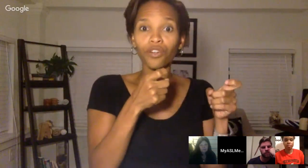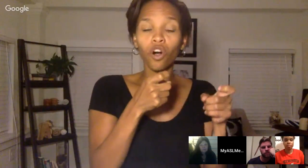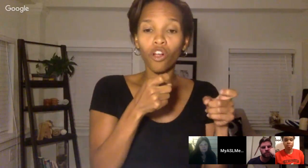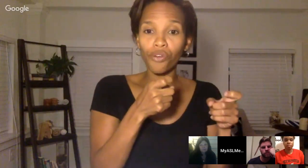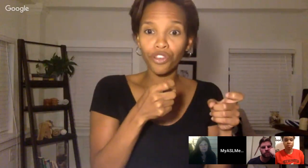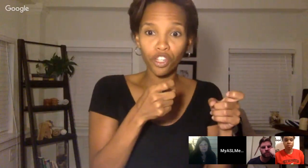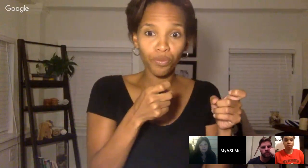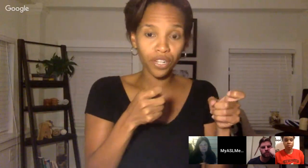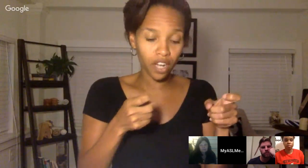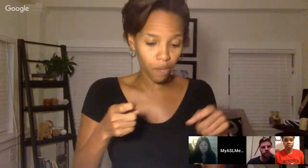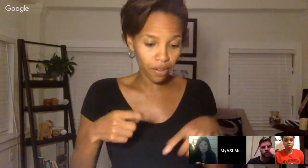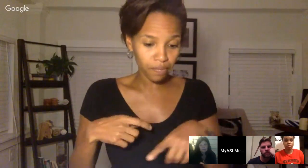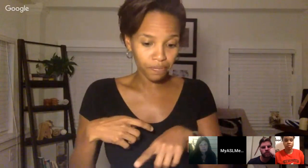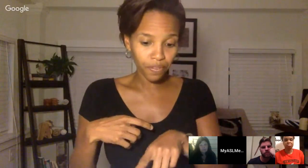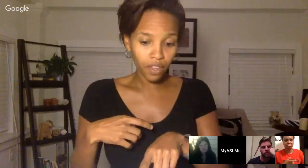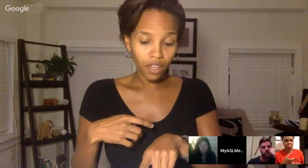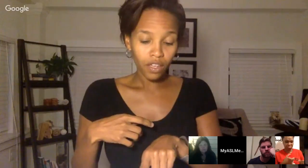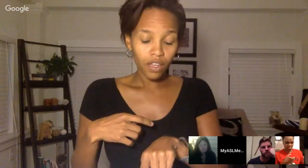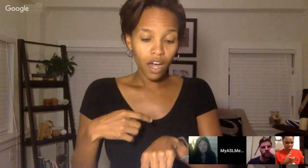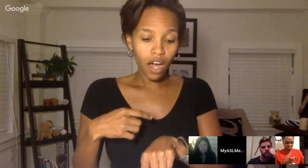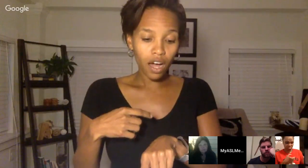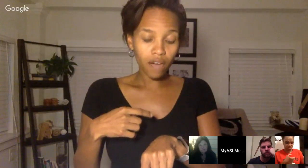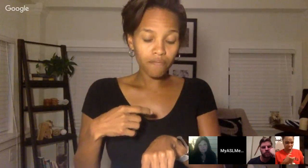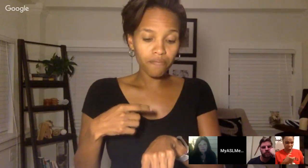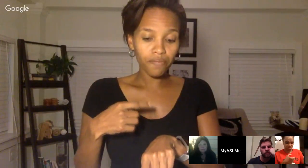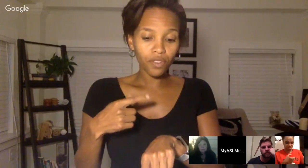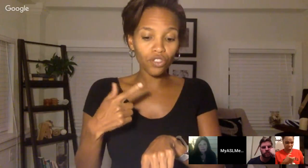Okay, all three of those are pretty common.